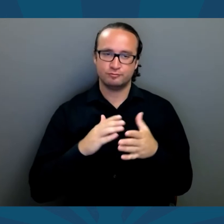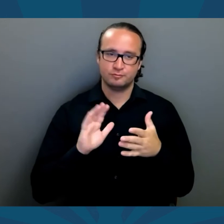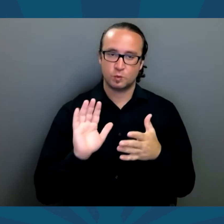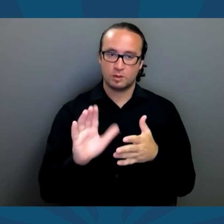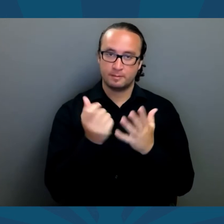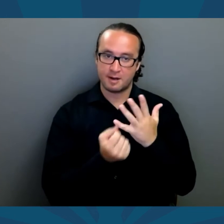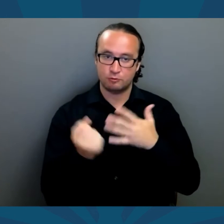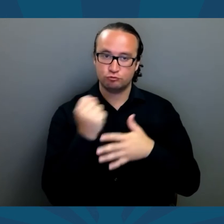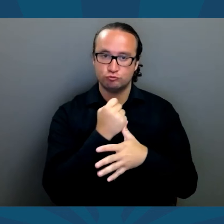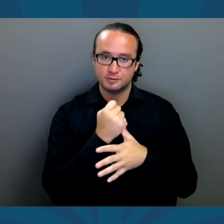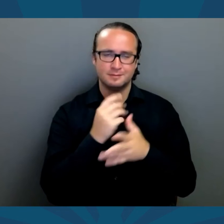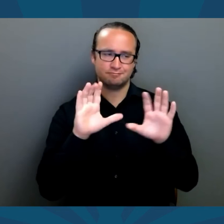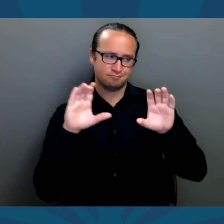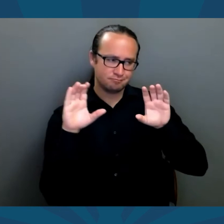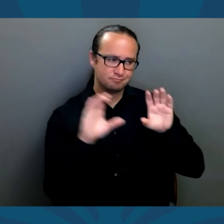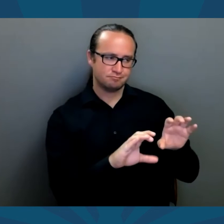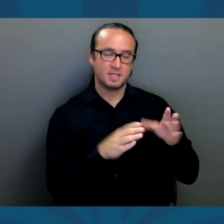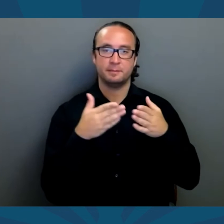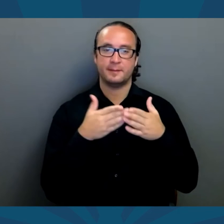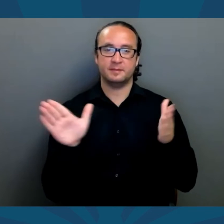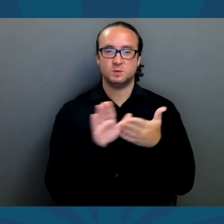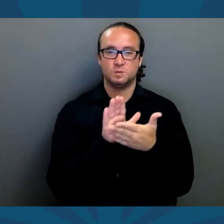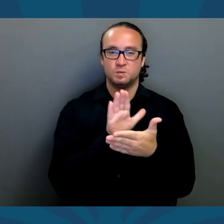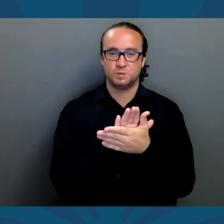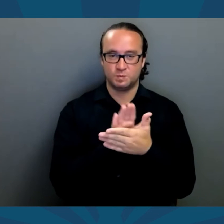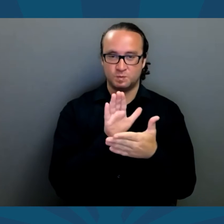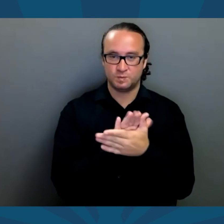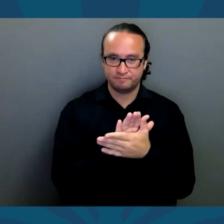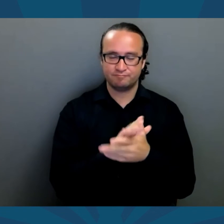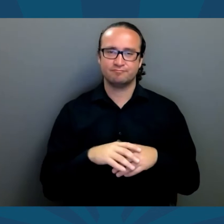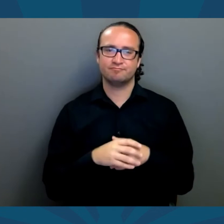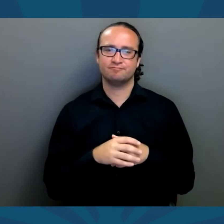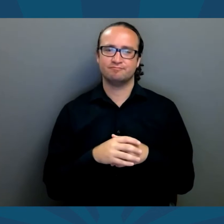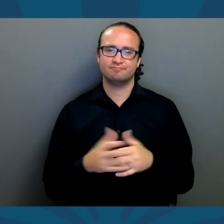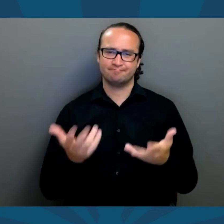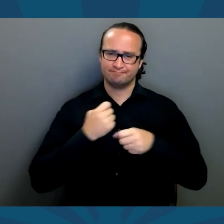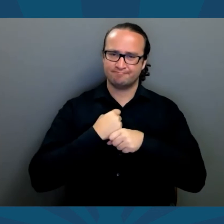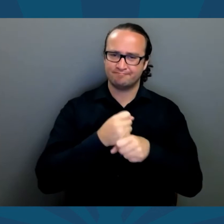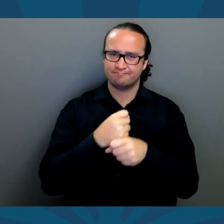I share your priorities, including investing in our public schools,